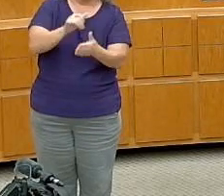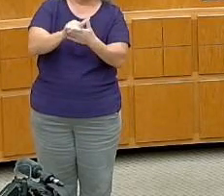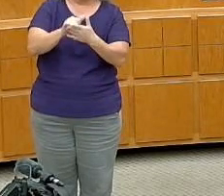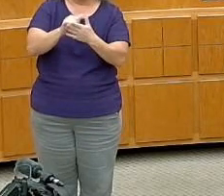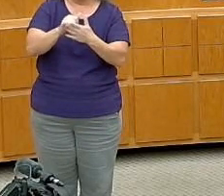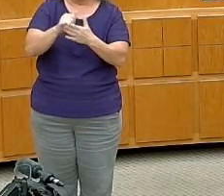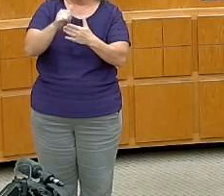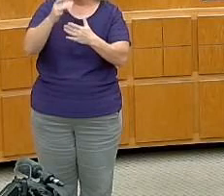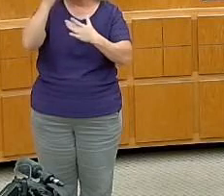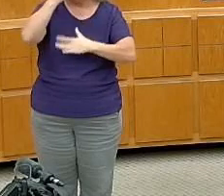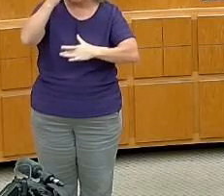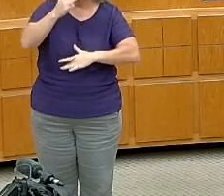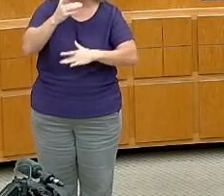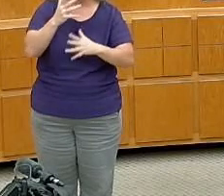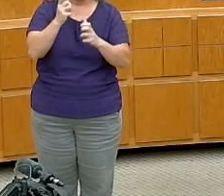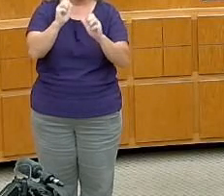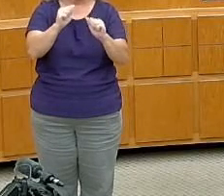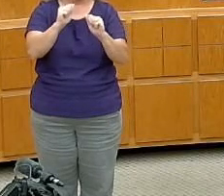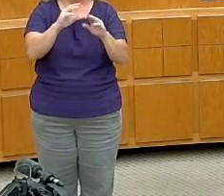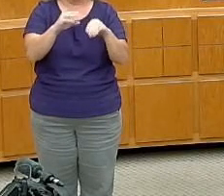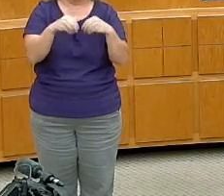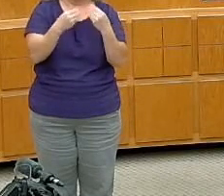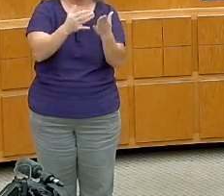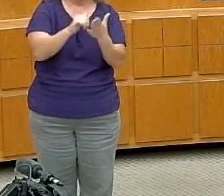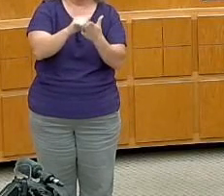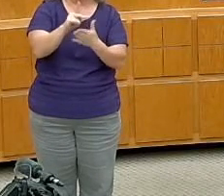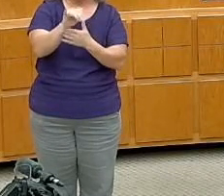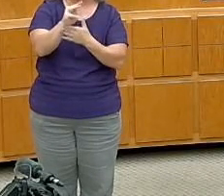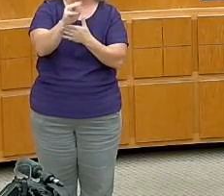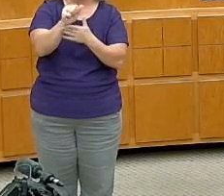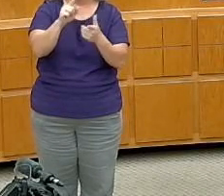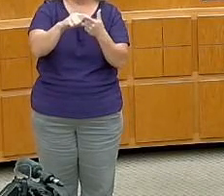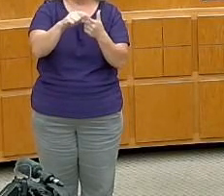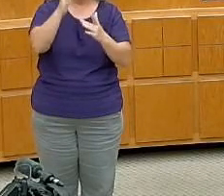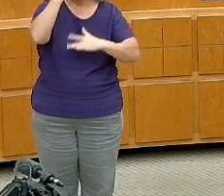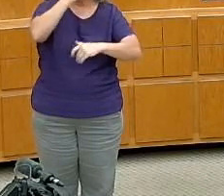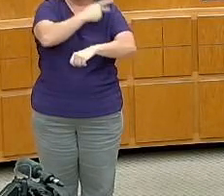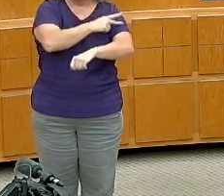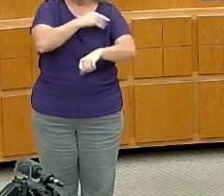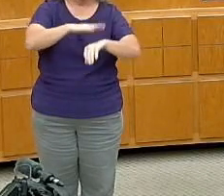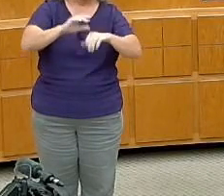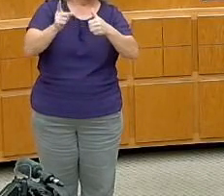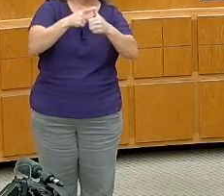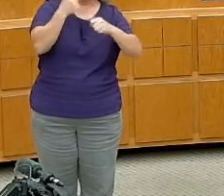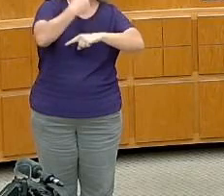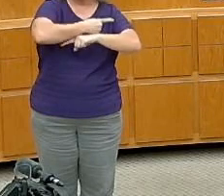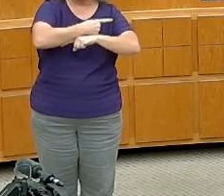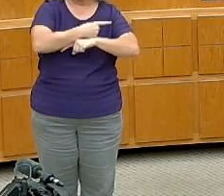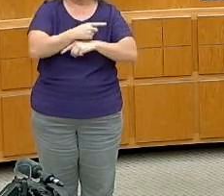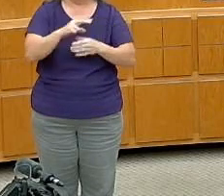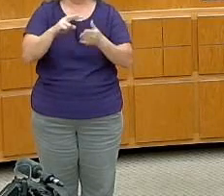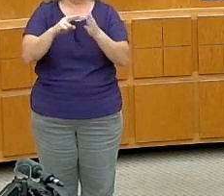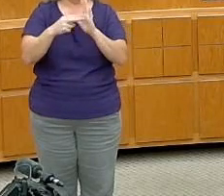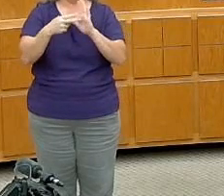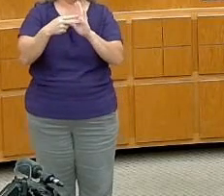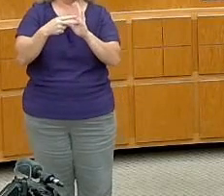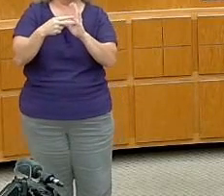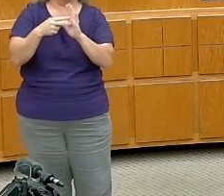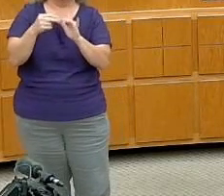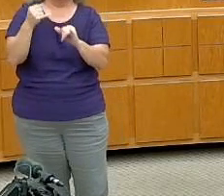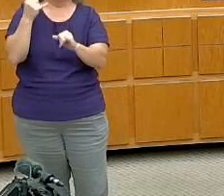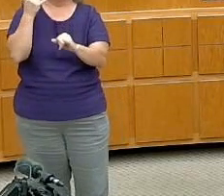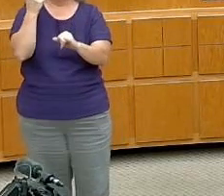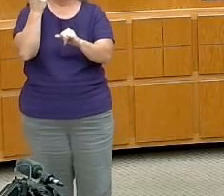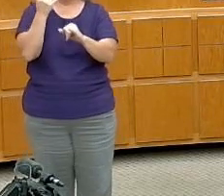admission day number 1. That means out of all the patients we transfused, the last patient received